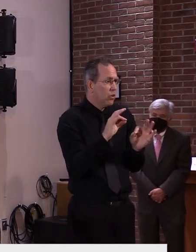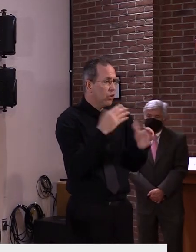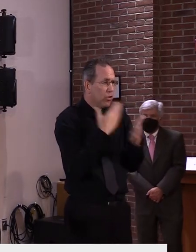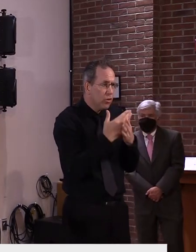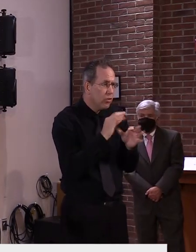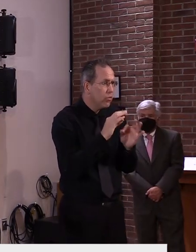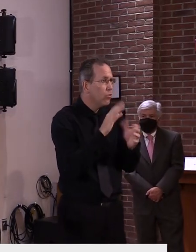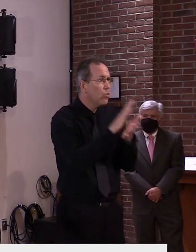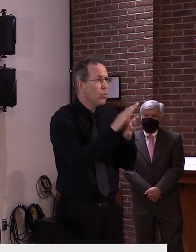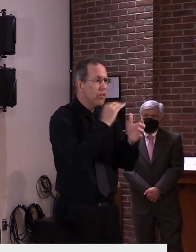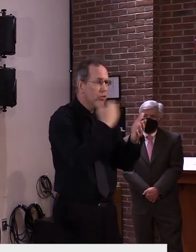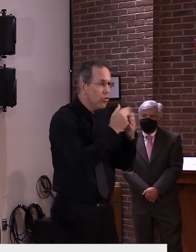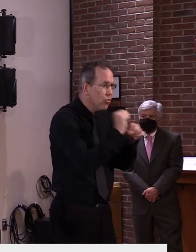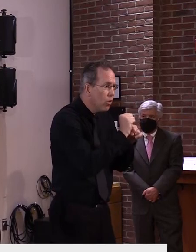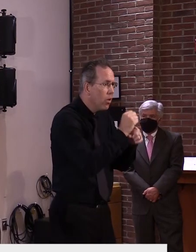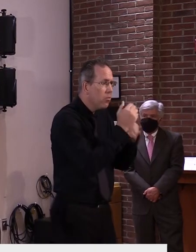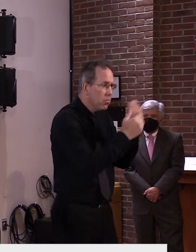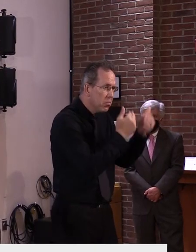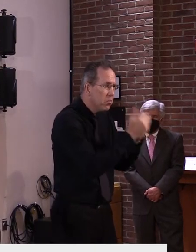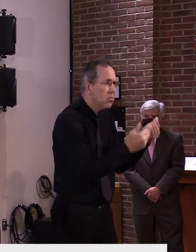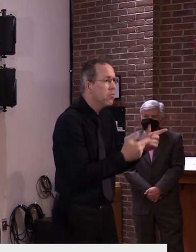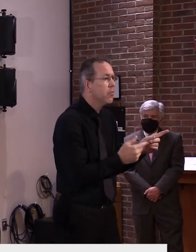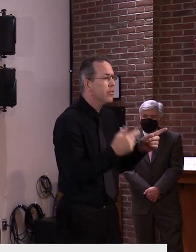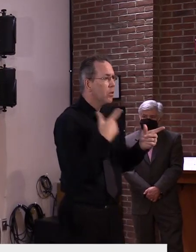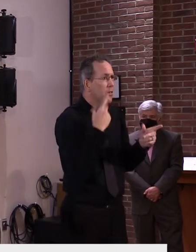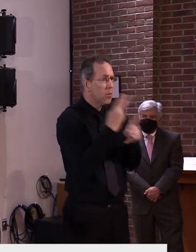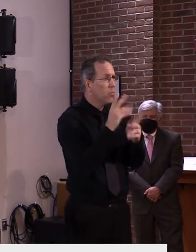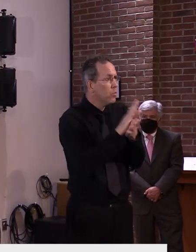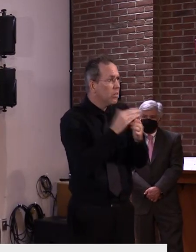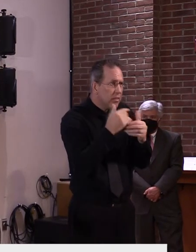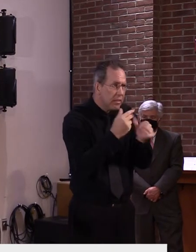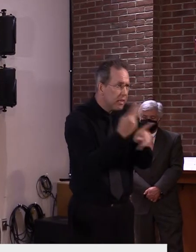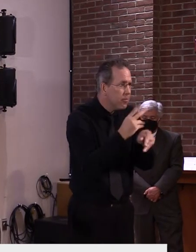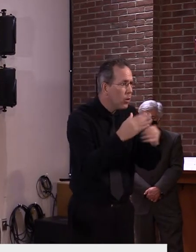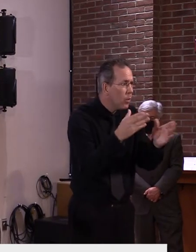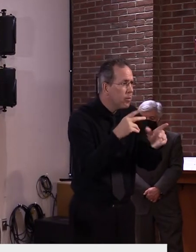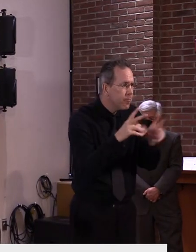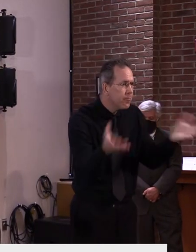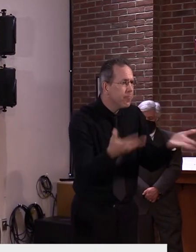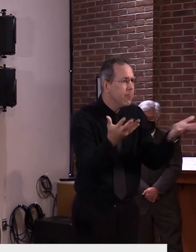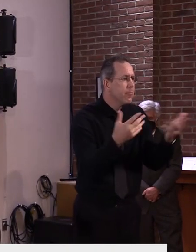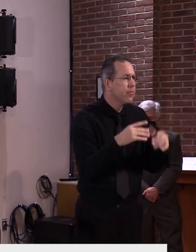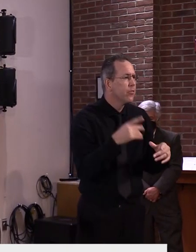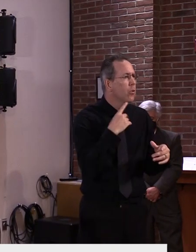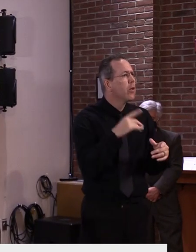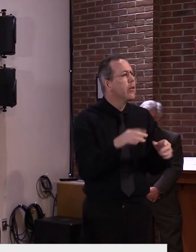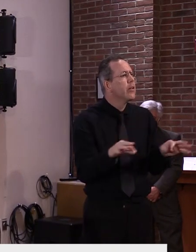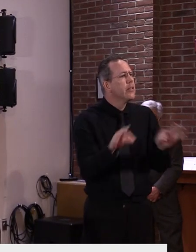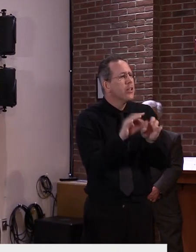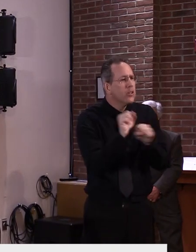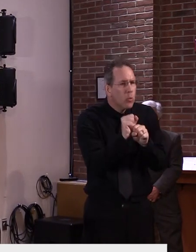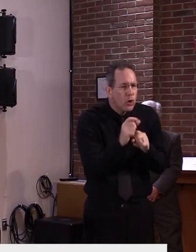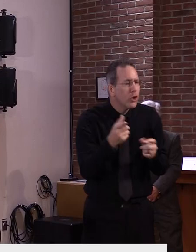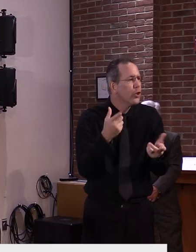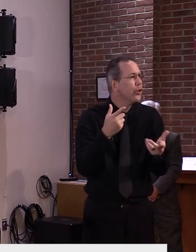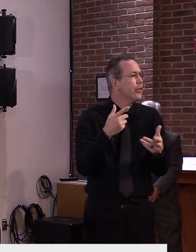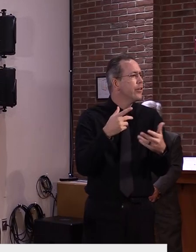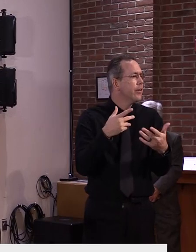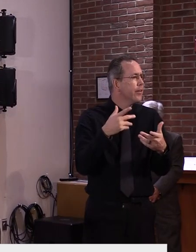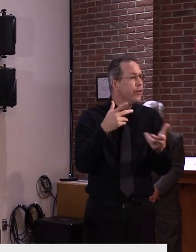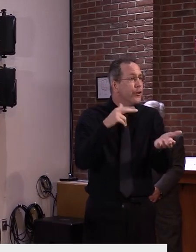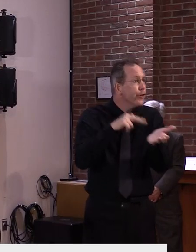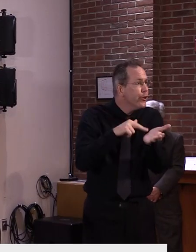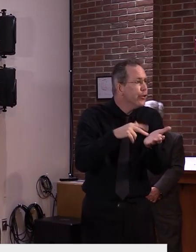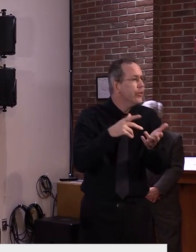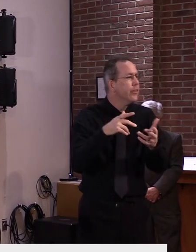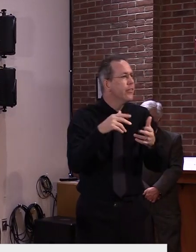beginning because of the issue of essential workers needing to have reliable child care so that they could perform